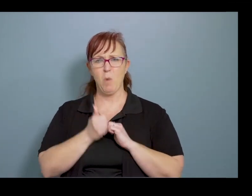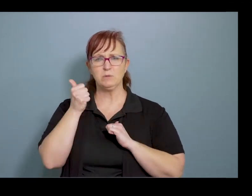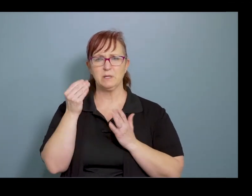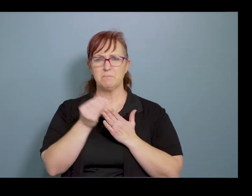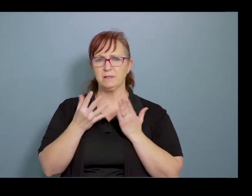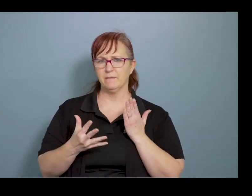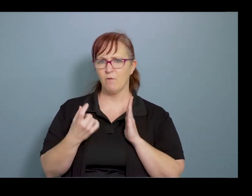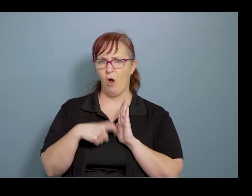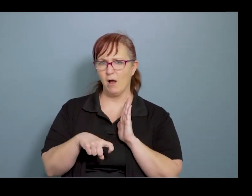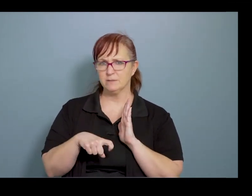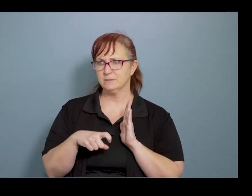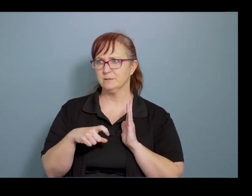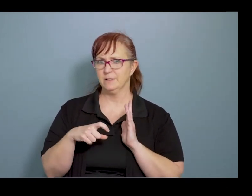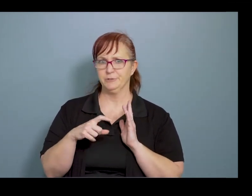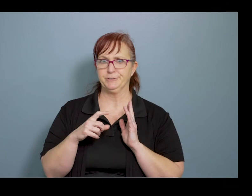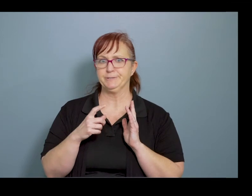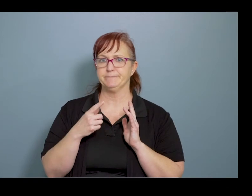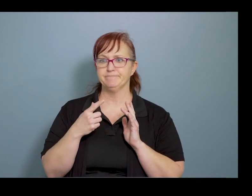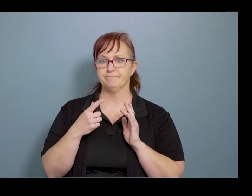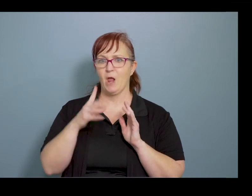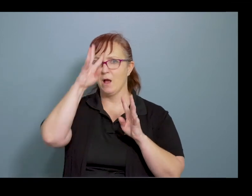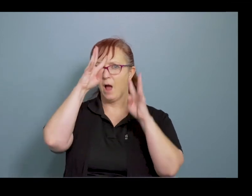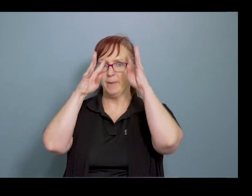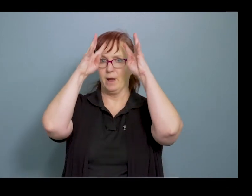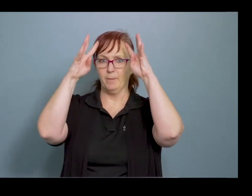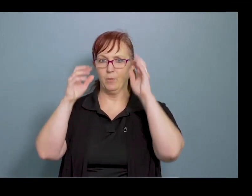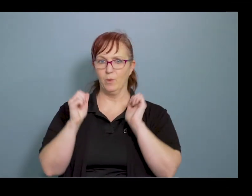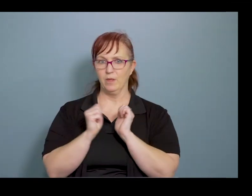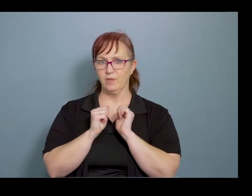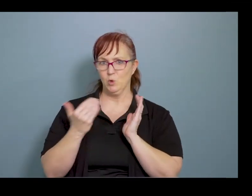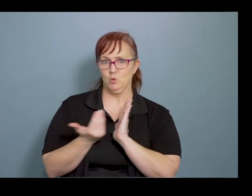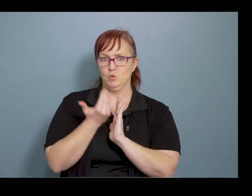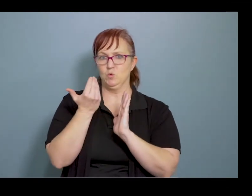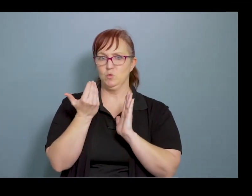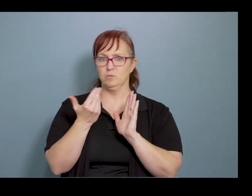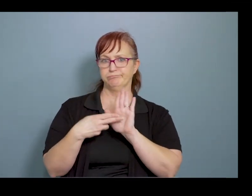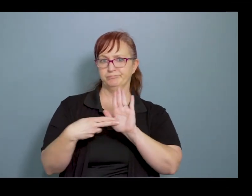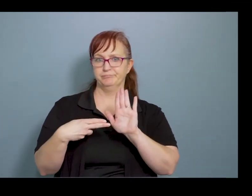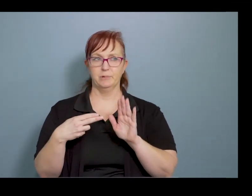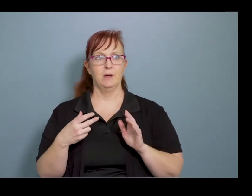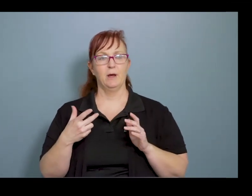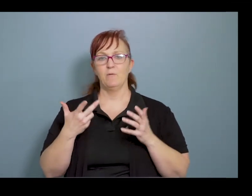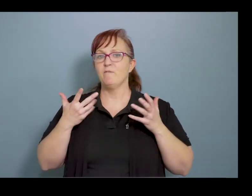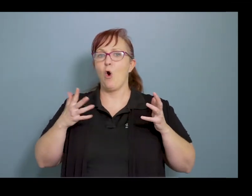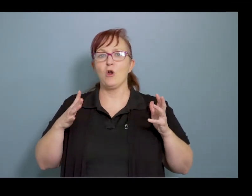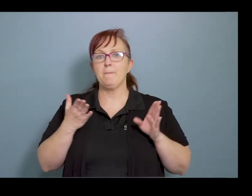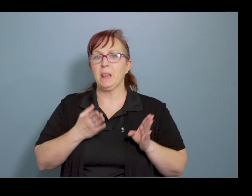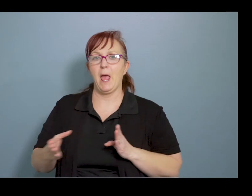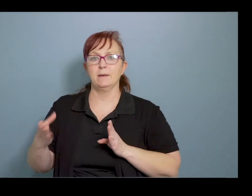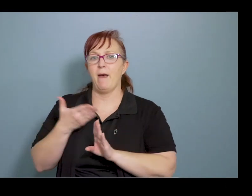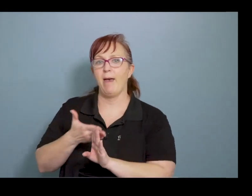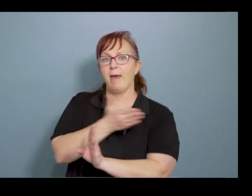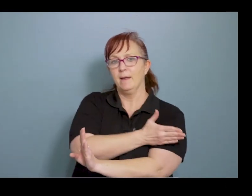with signage and coming out of facilities, and we as a PC are going to be planning and budgeting for those